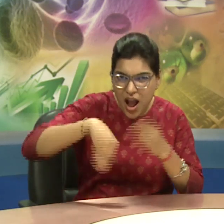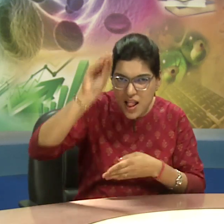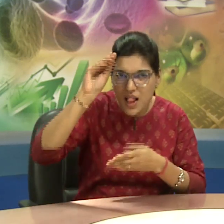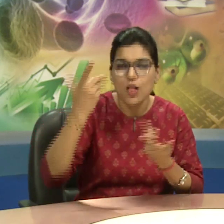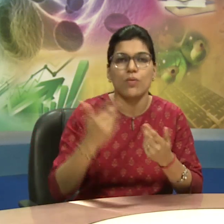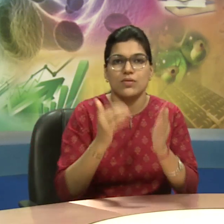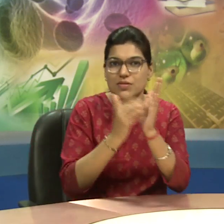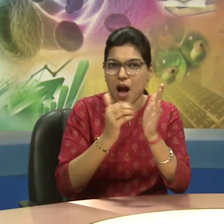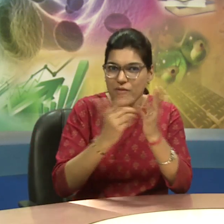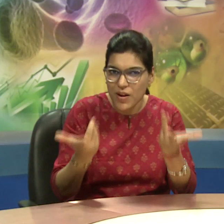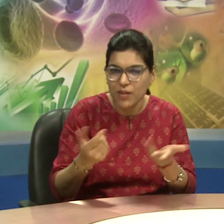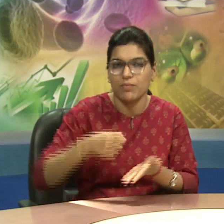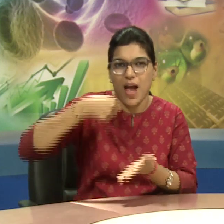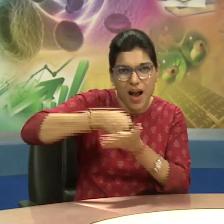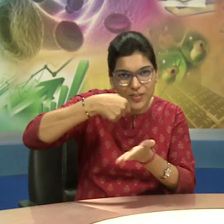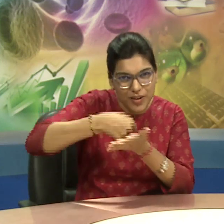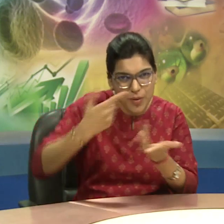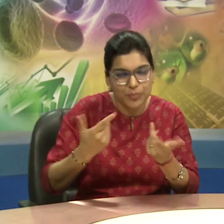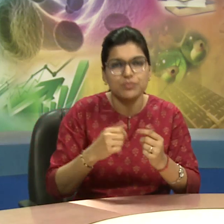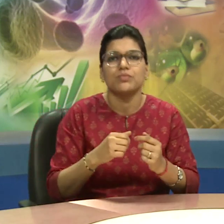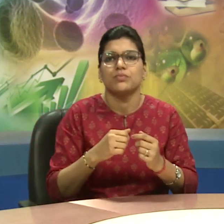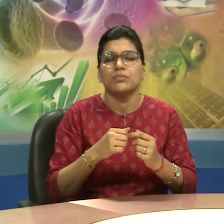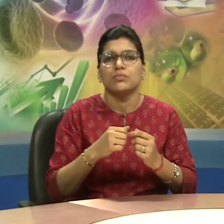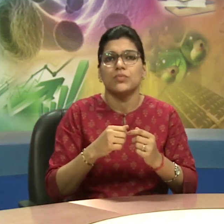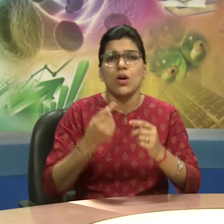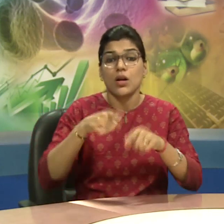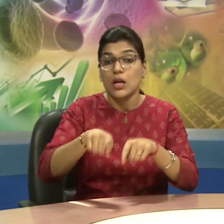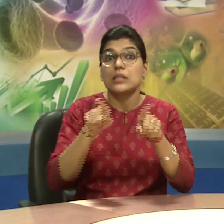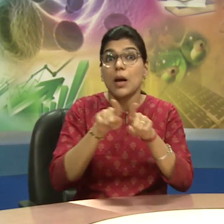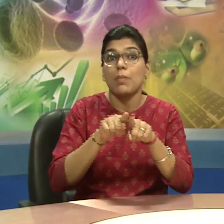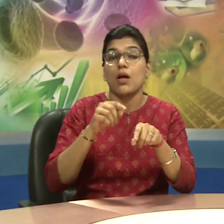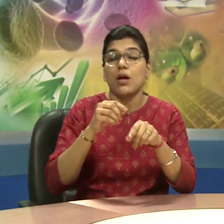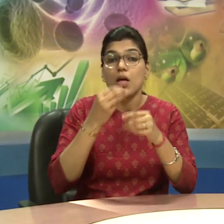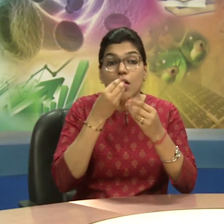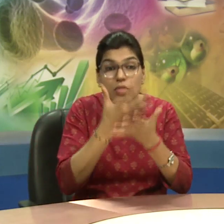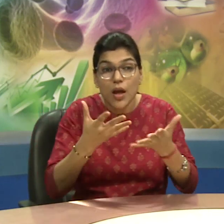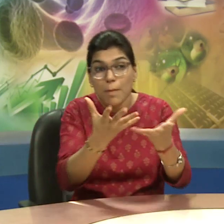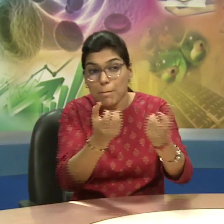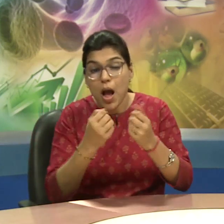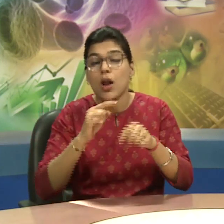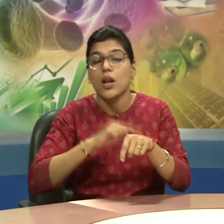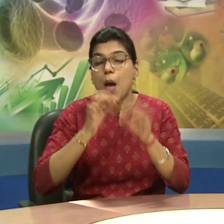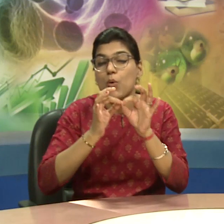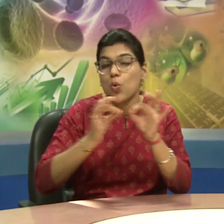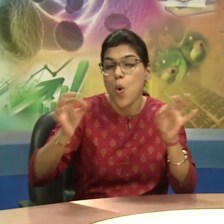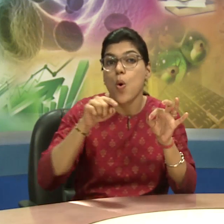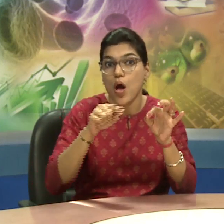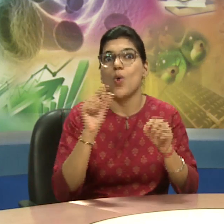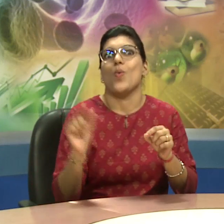egg, etc. Durable items are rice, flour,